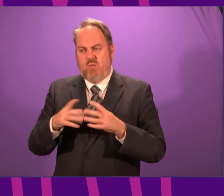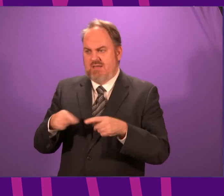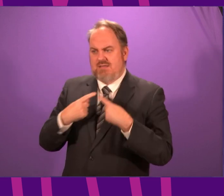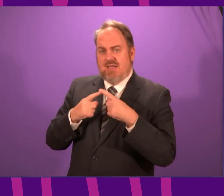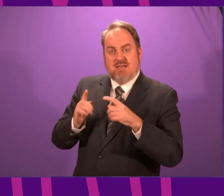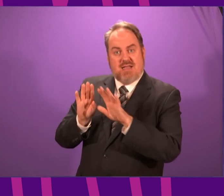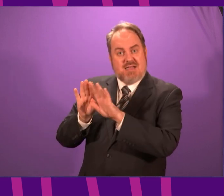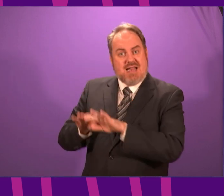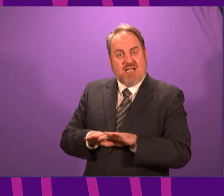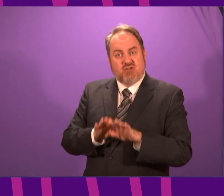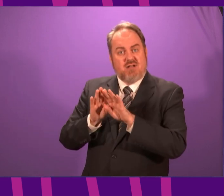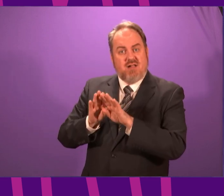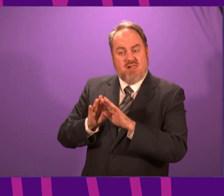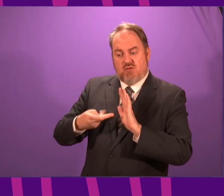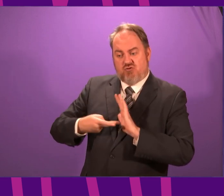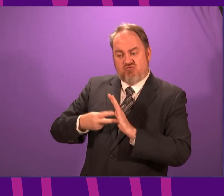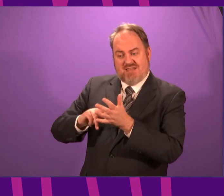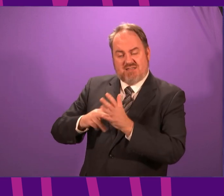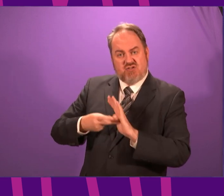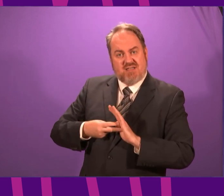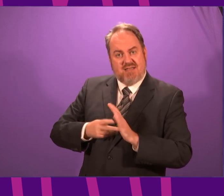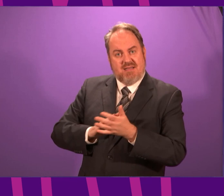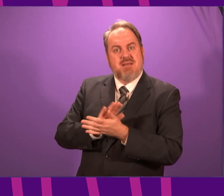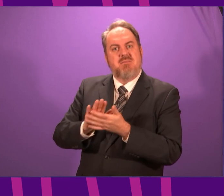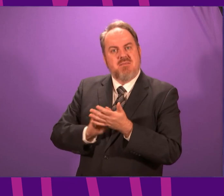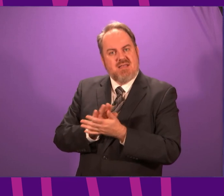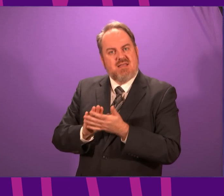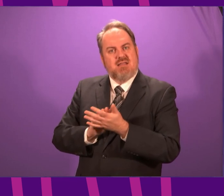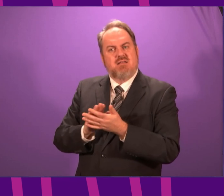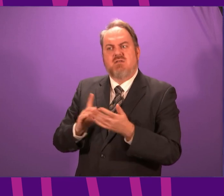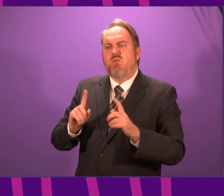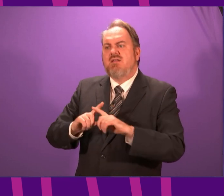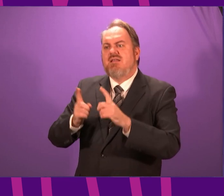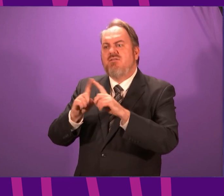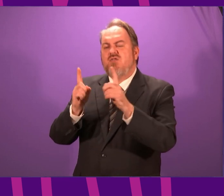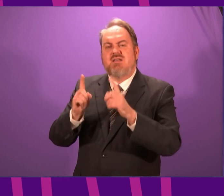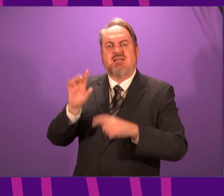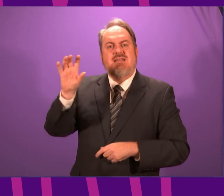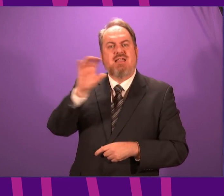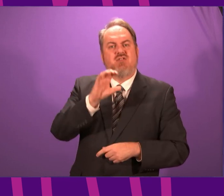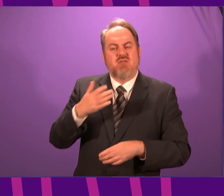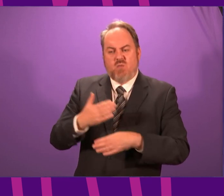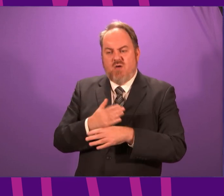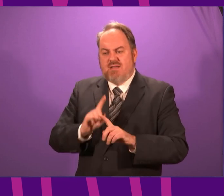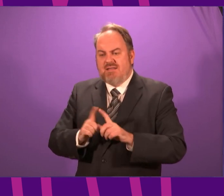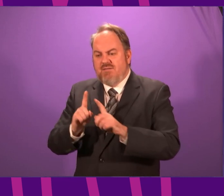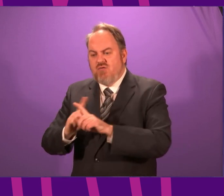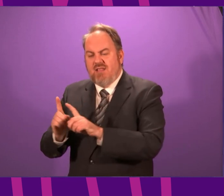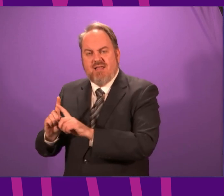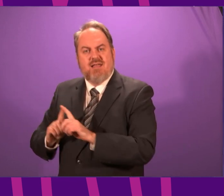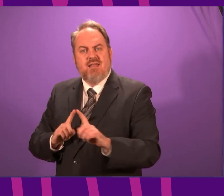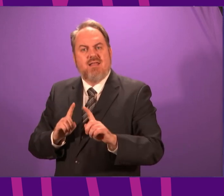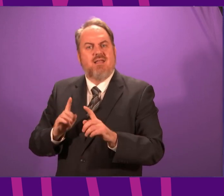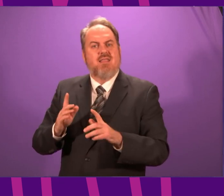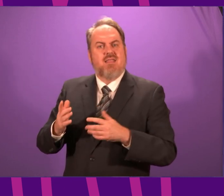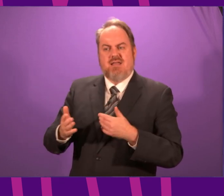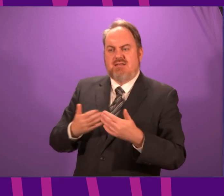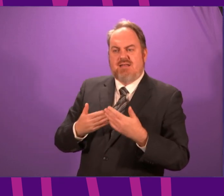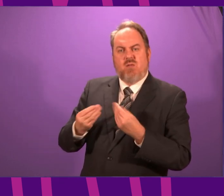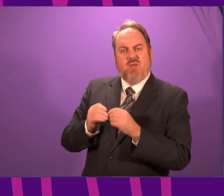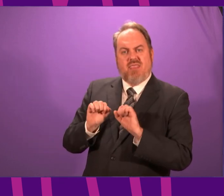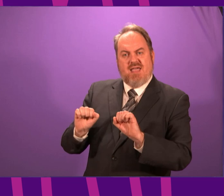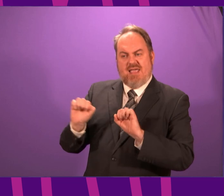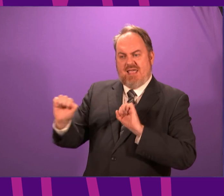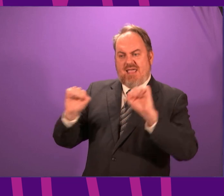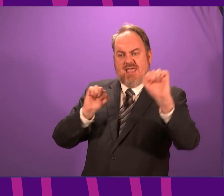national strategy can allow for variations, different nations operating at a different pace, reflecting their circumstances. Now,